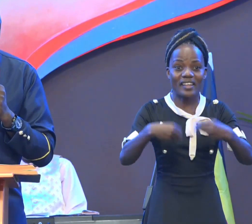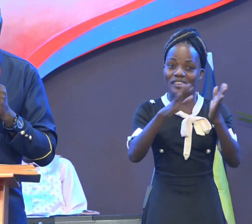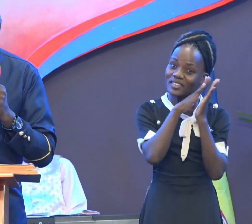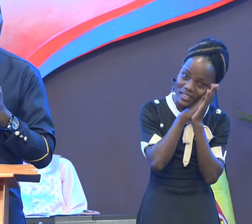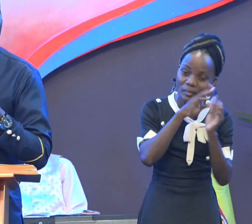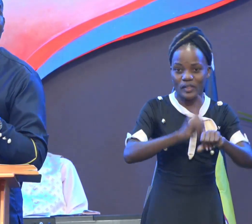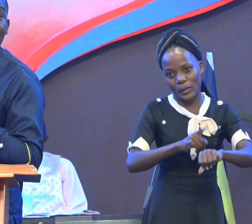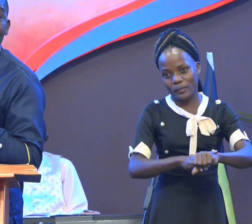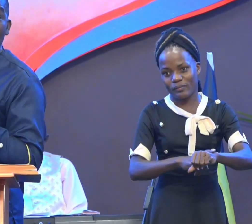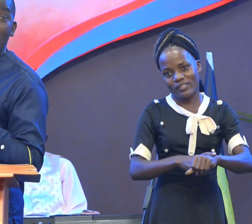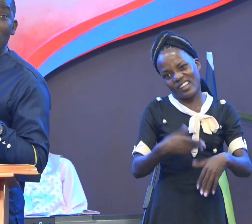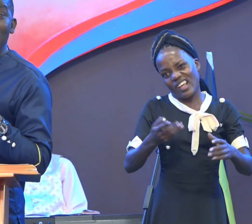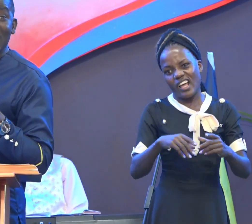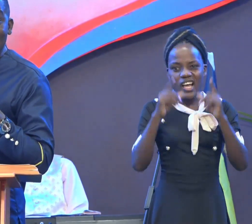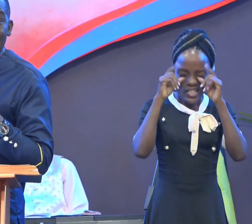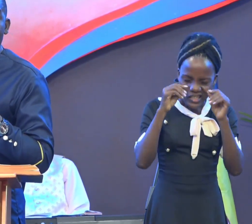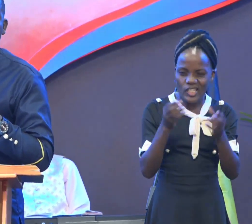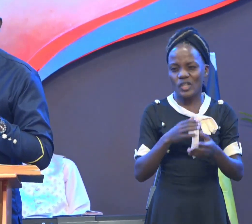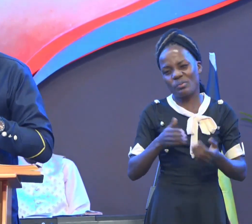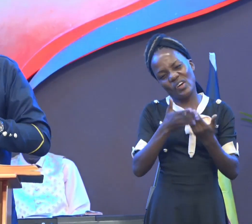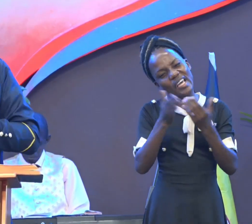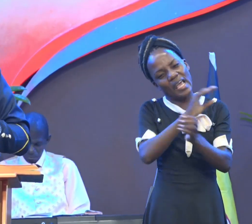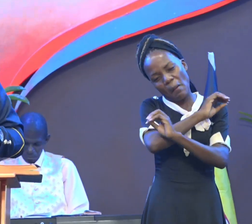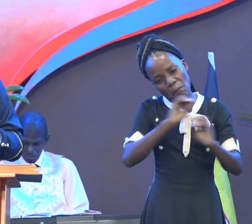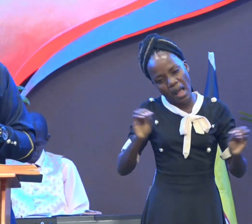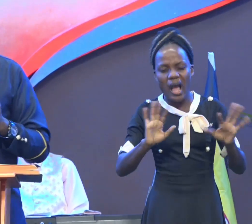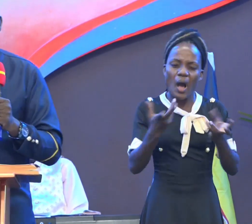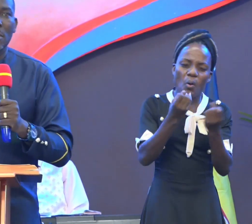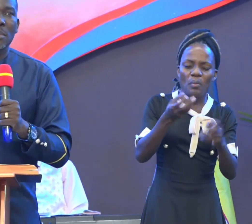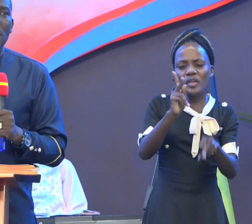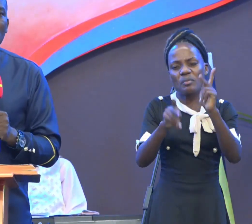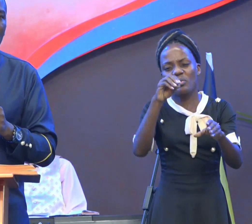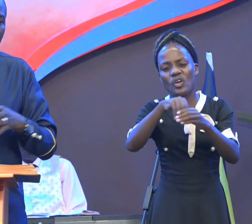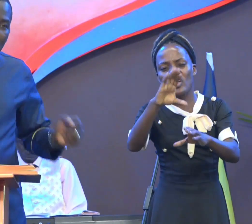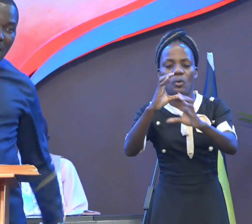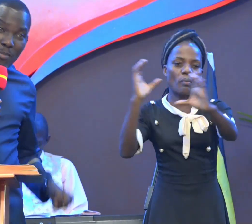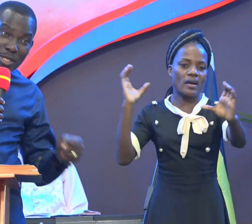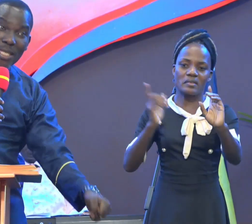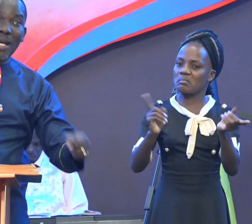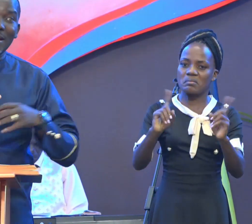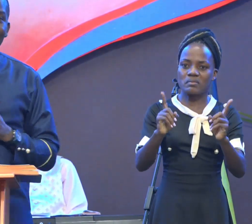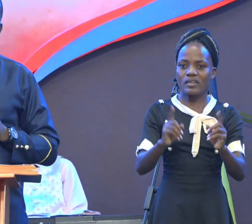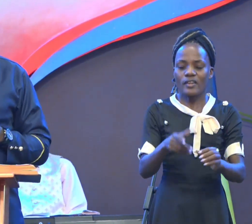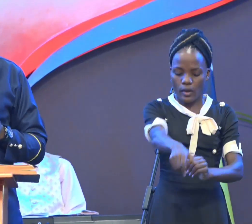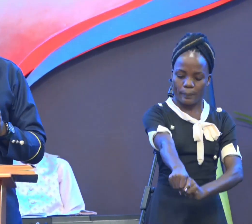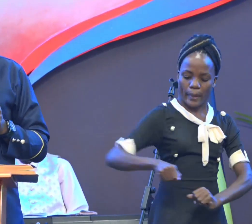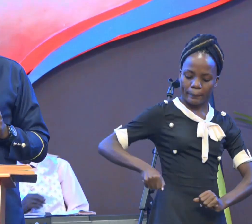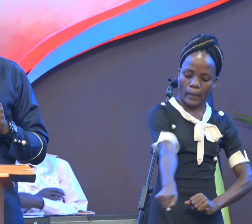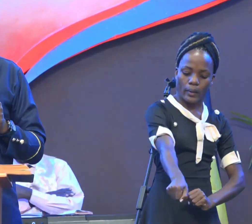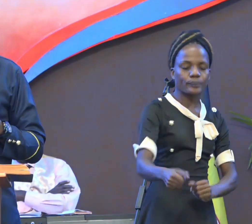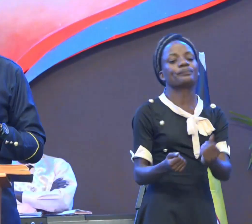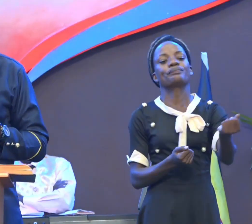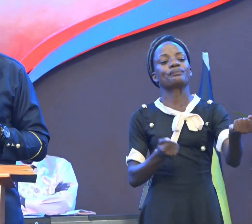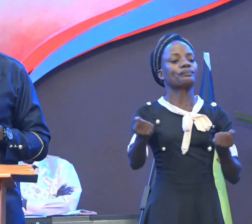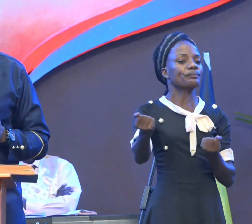him time. Tafayo ku namba y'abantu bameka bwetise. He doesn't mind the number of people you're carrying. You put in the